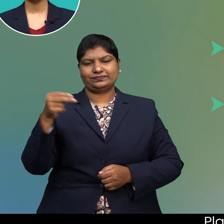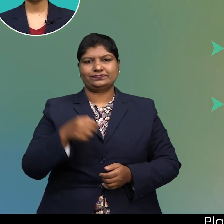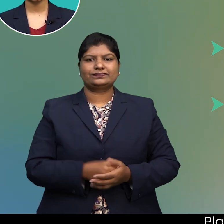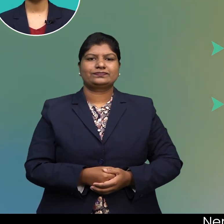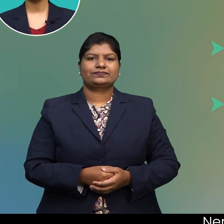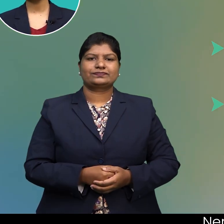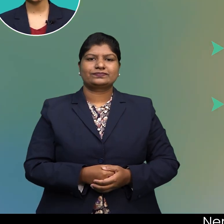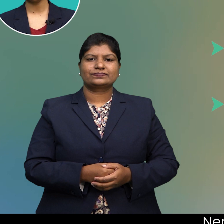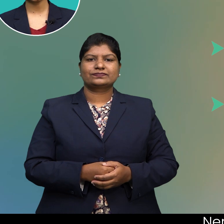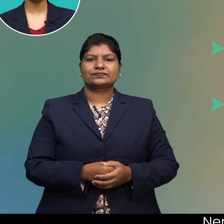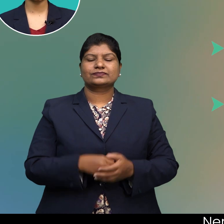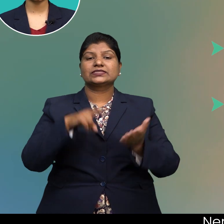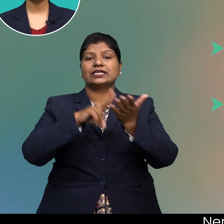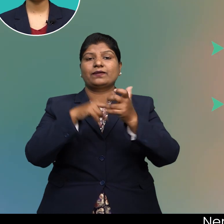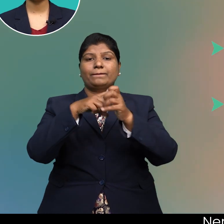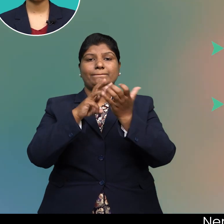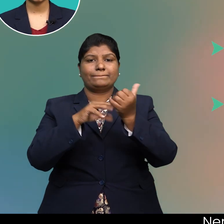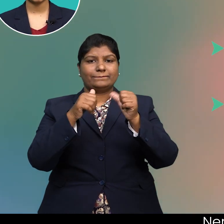animal kingdom